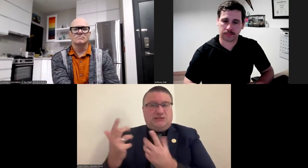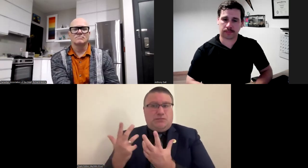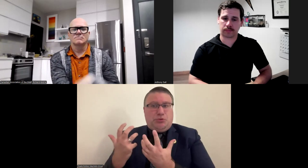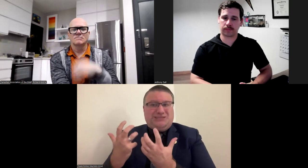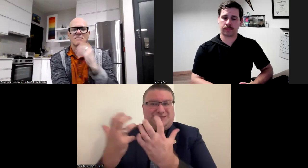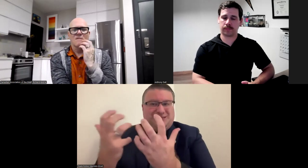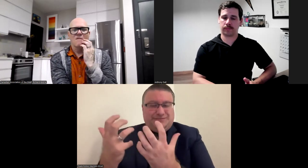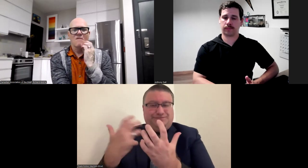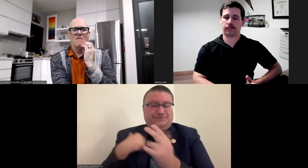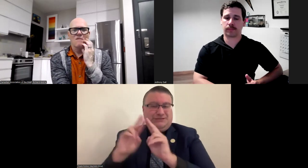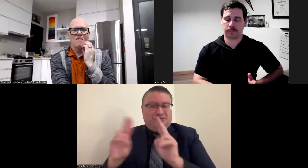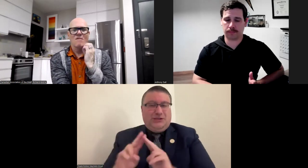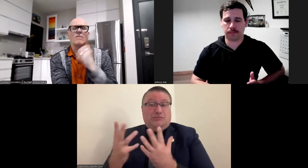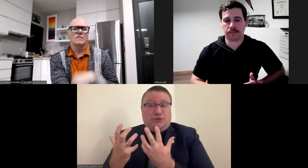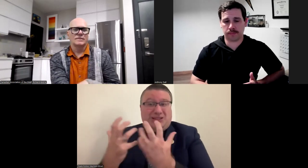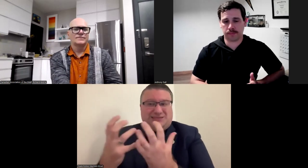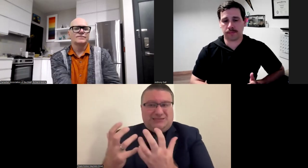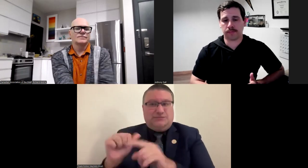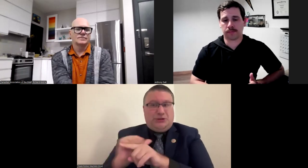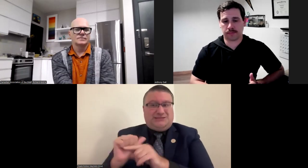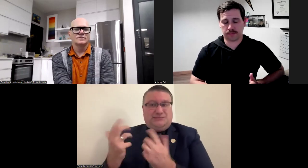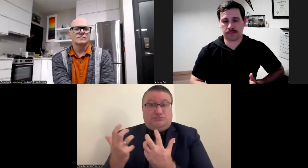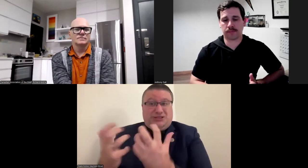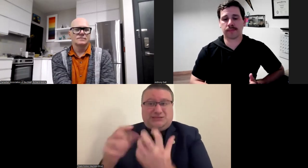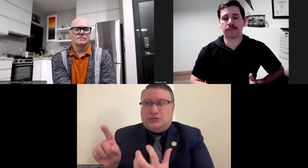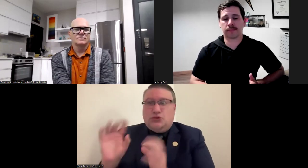And it's also a good opportunity to work together and learn from each other.